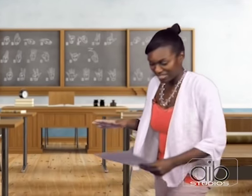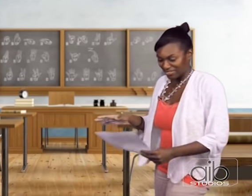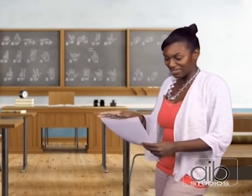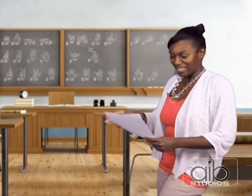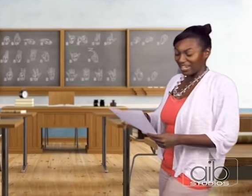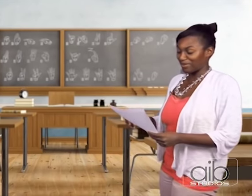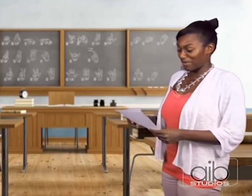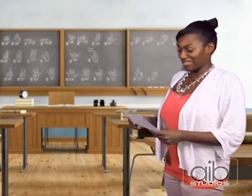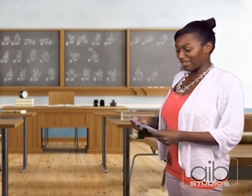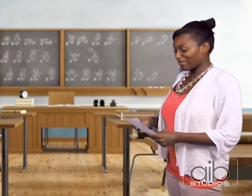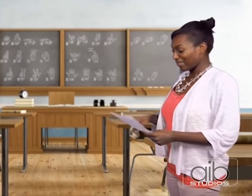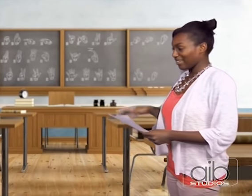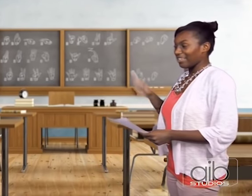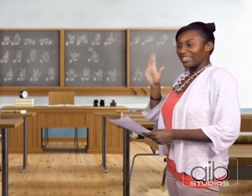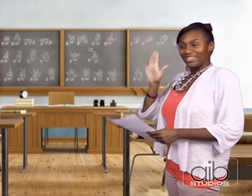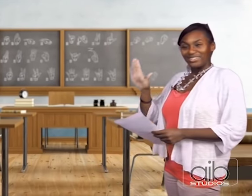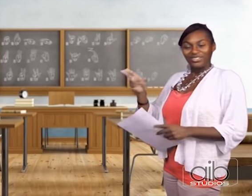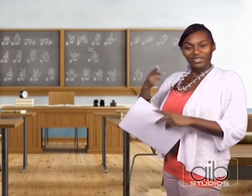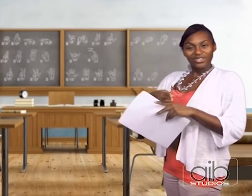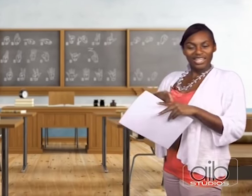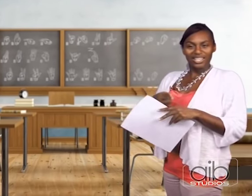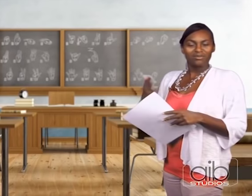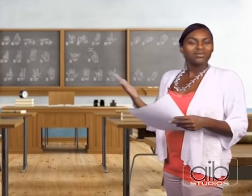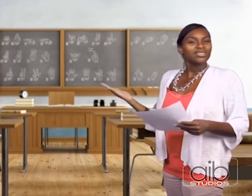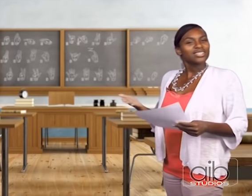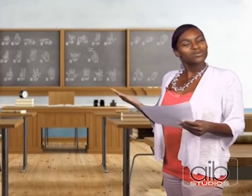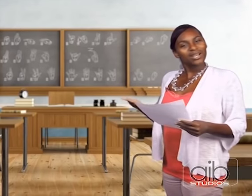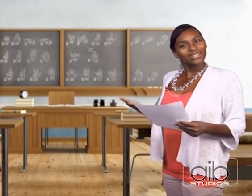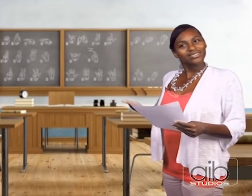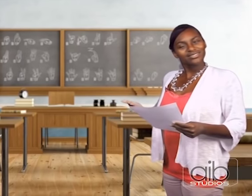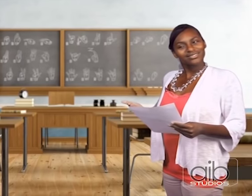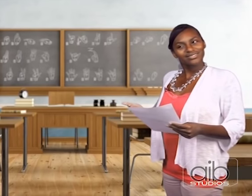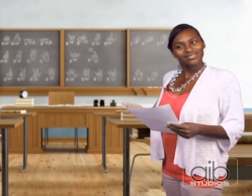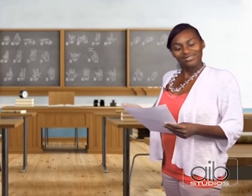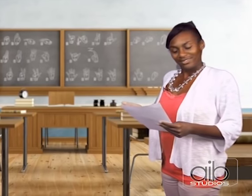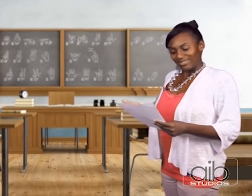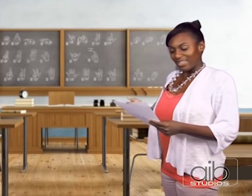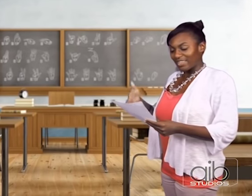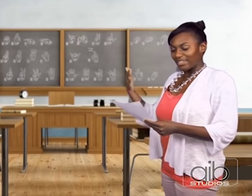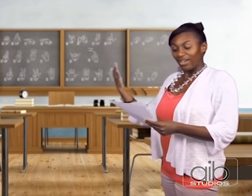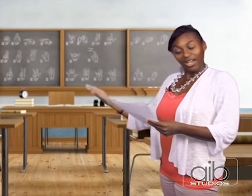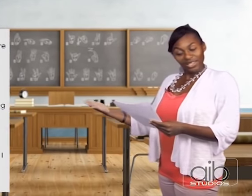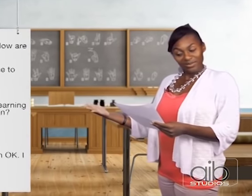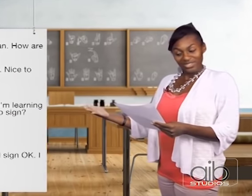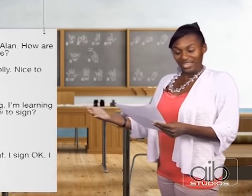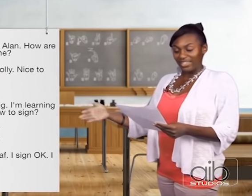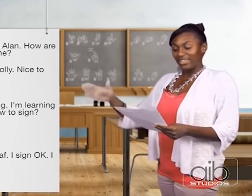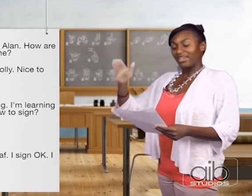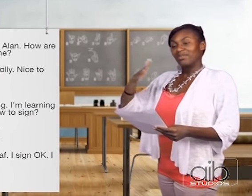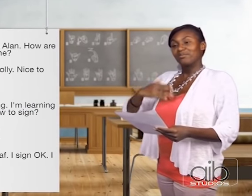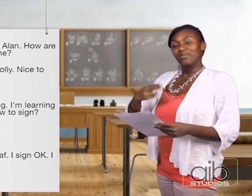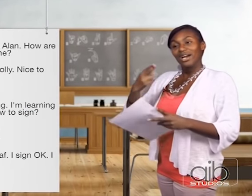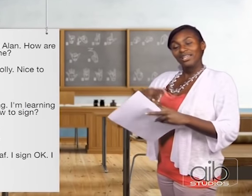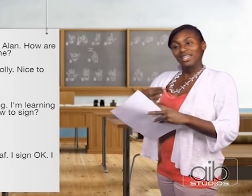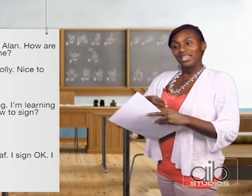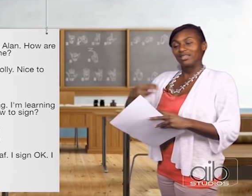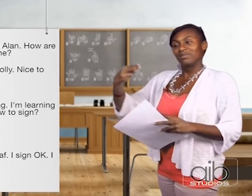sure that I don't mess up. Your name is what? And then Holly would say, my name is